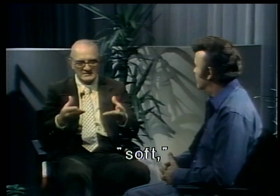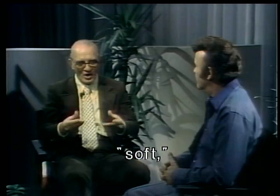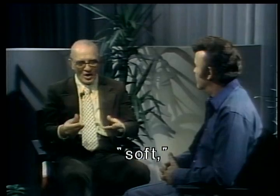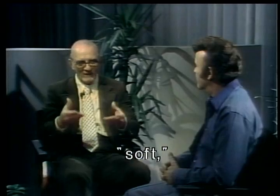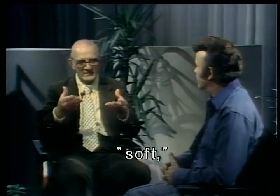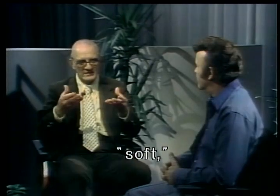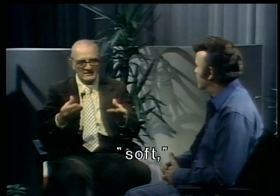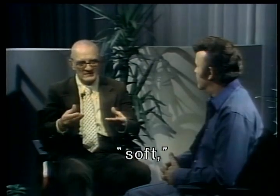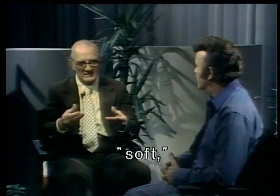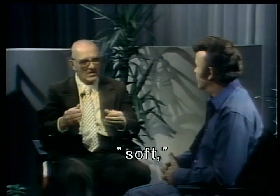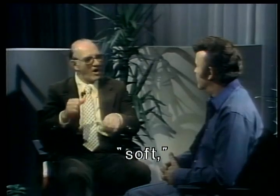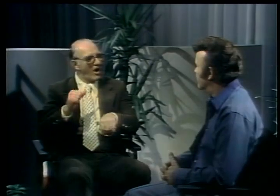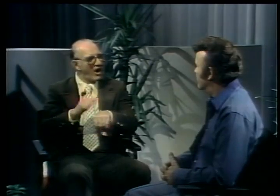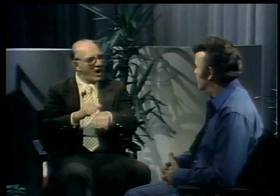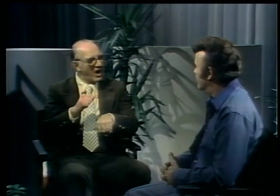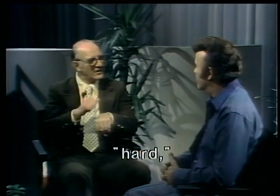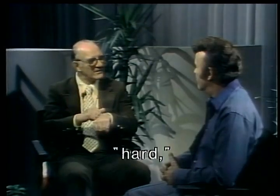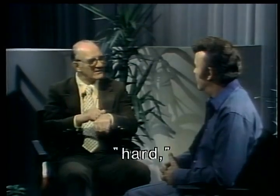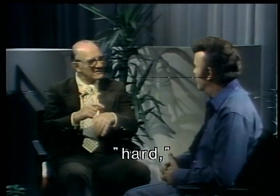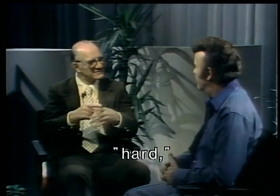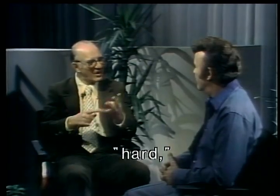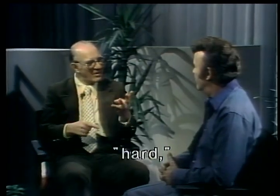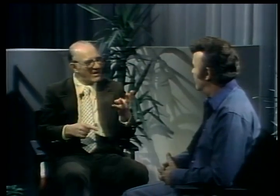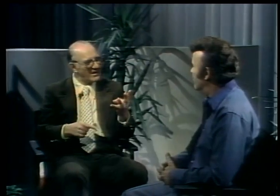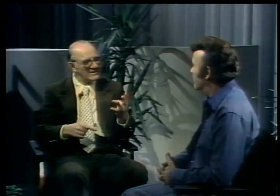soft, hard, and so on.